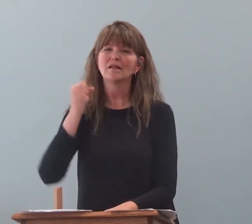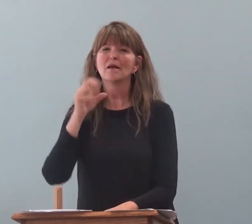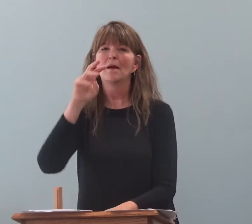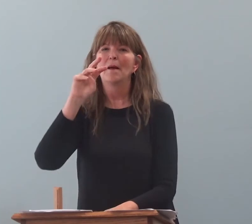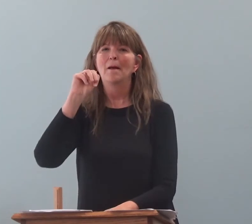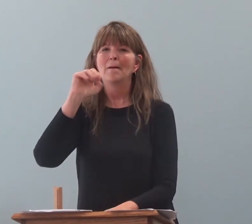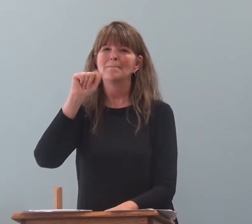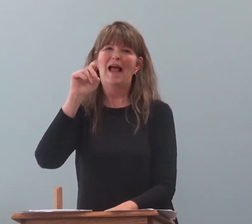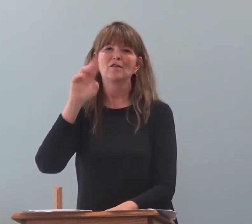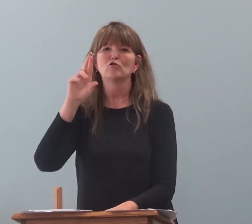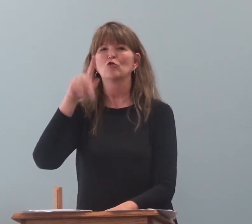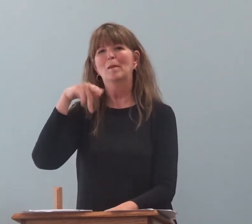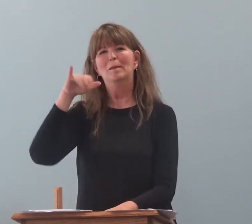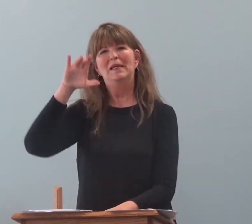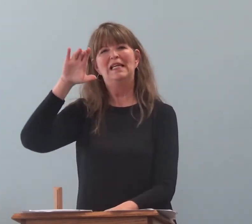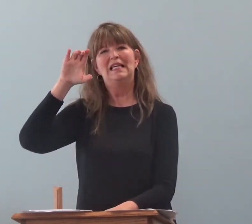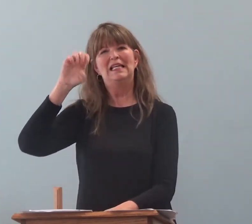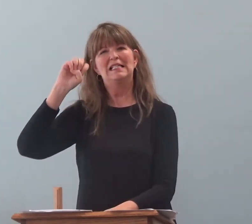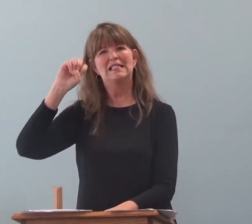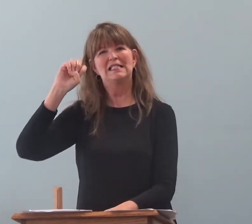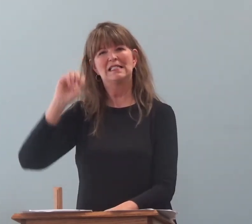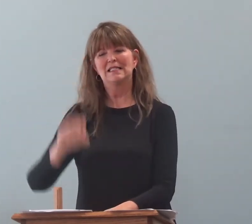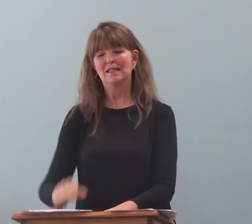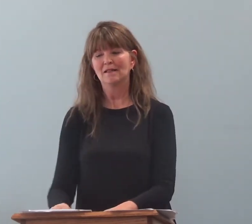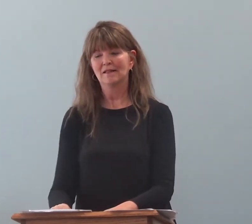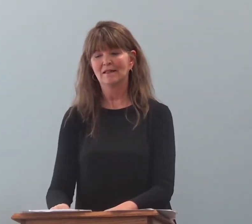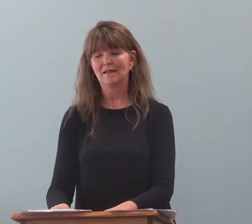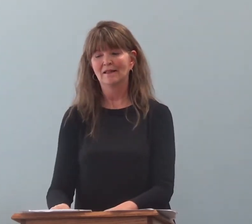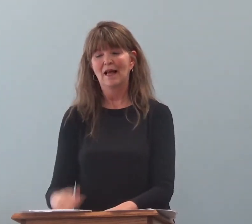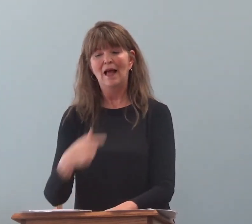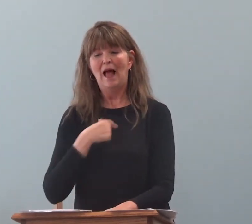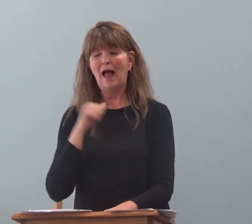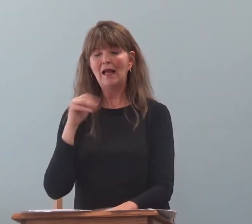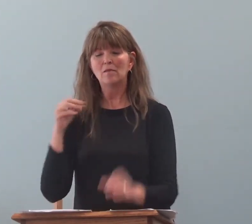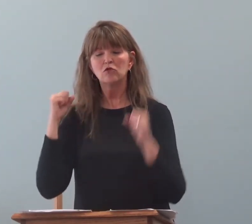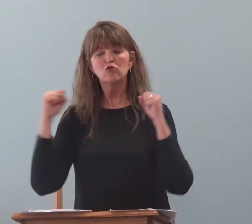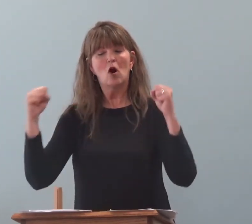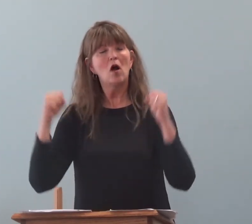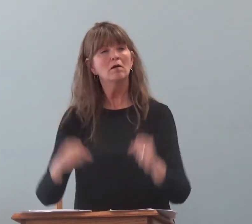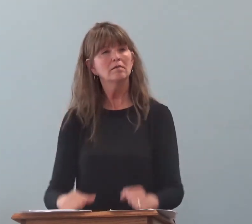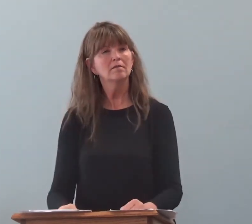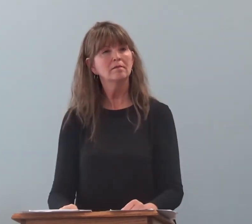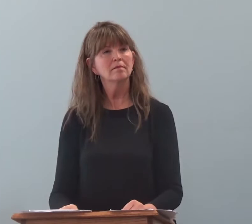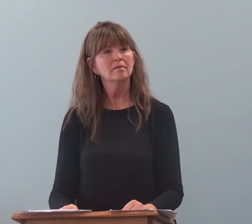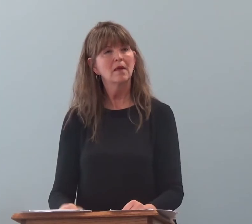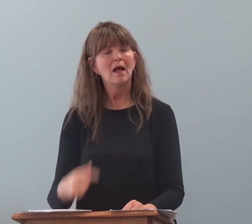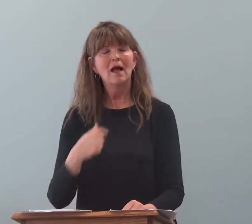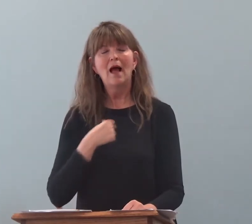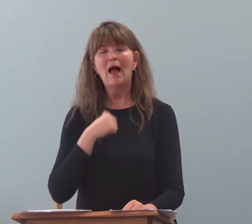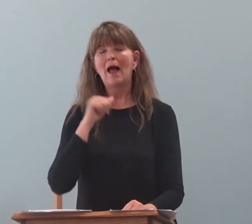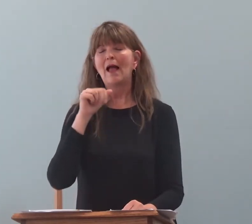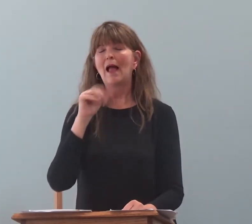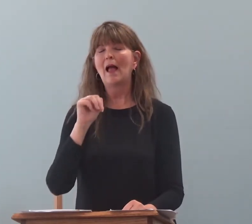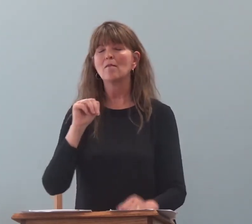I am God's masterpiece. What if we said the same thing as David? What if we said, I'm